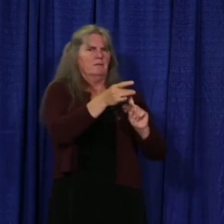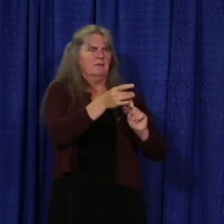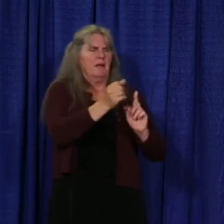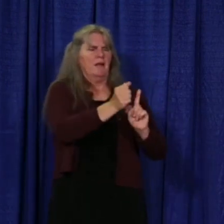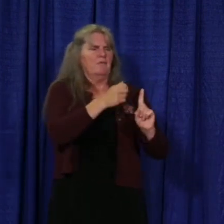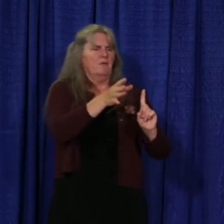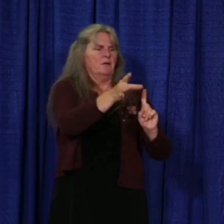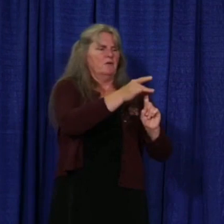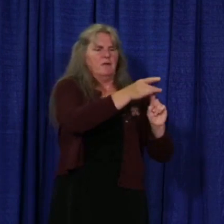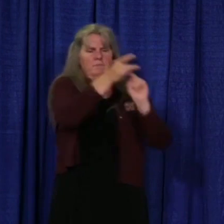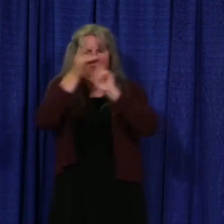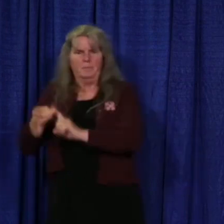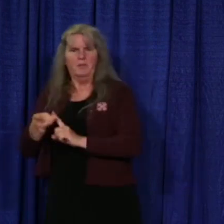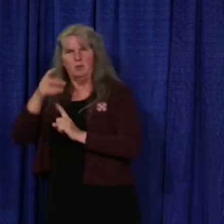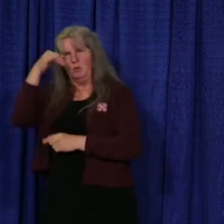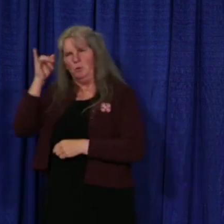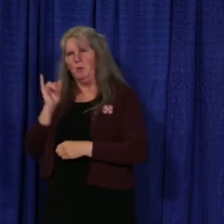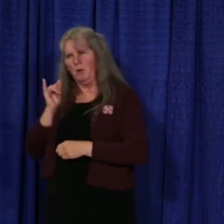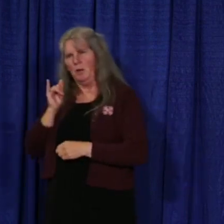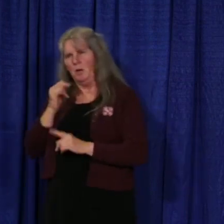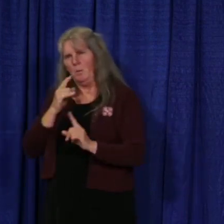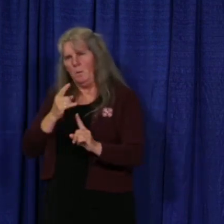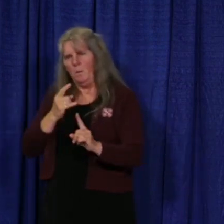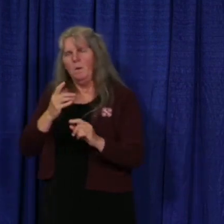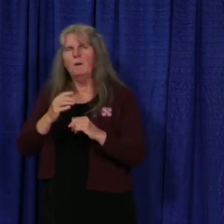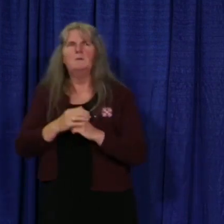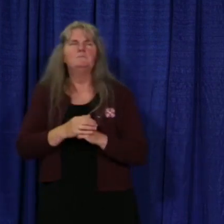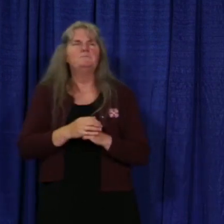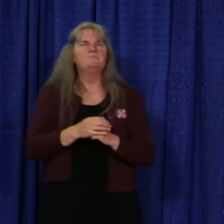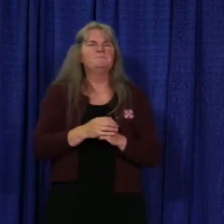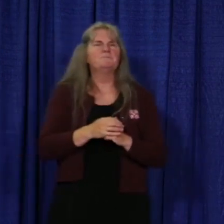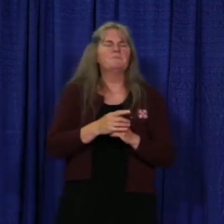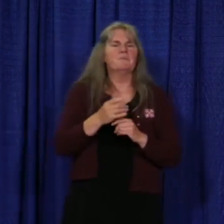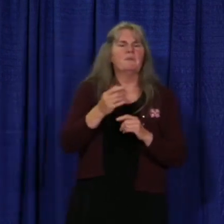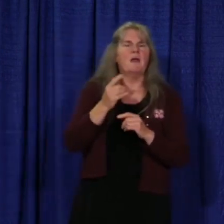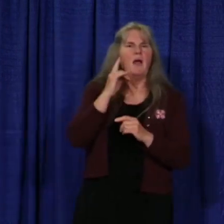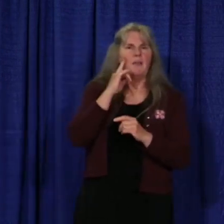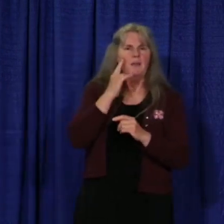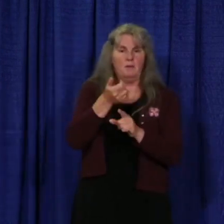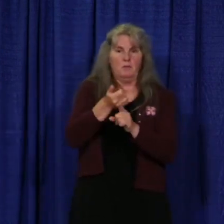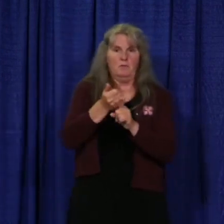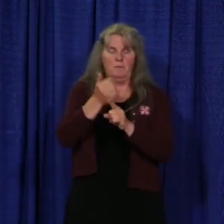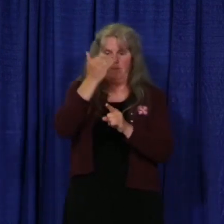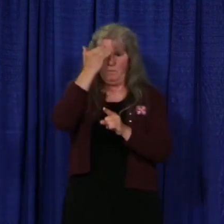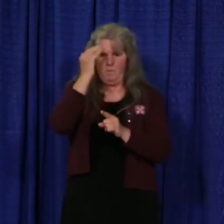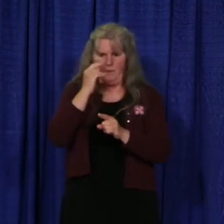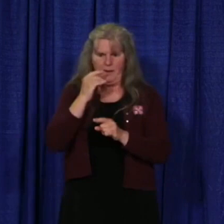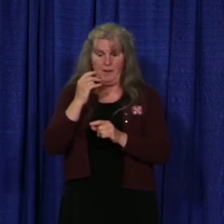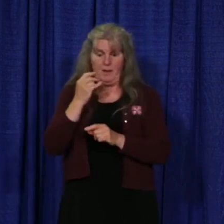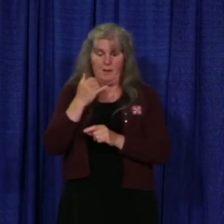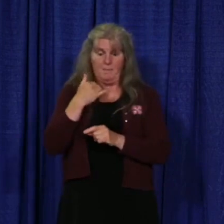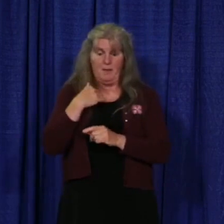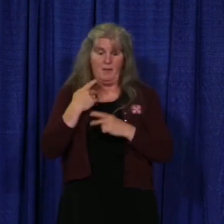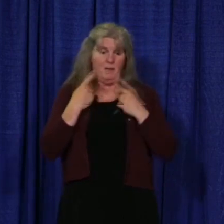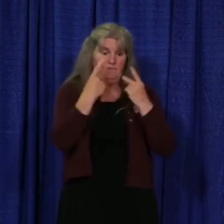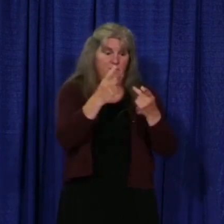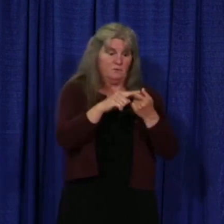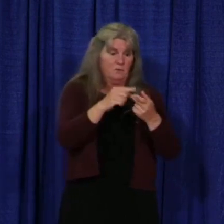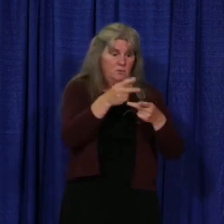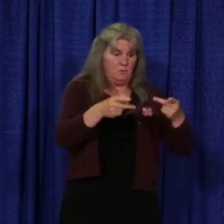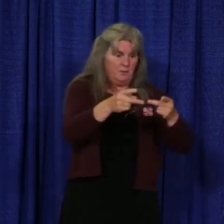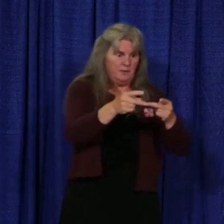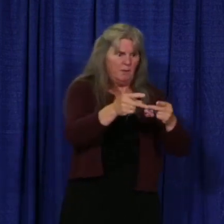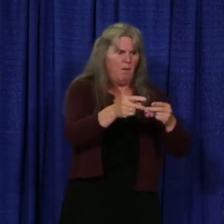into Yukon. So specifically, I think when you're aware that you've been in an area that is subject to active cases and an